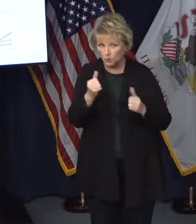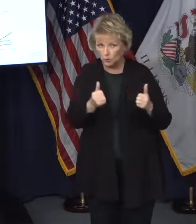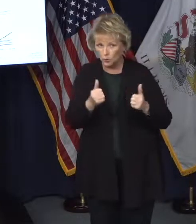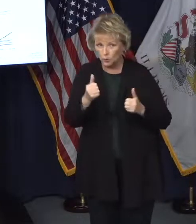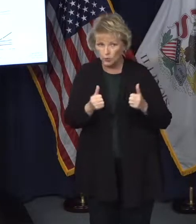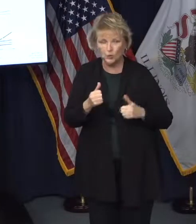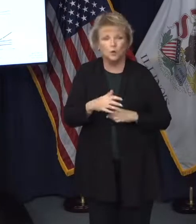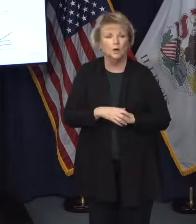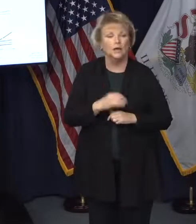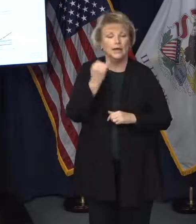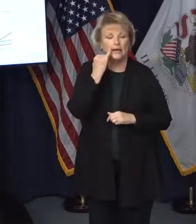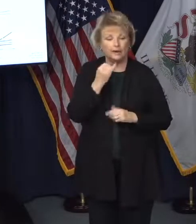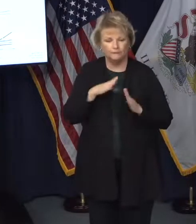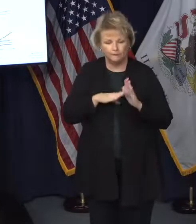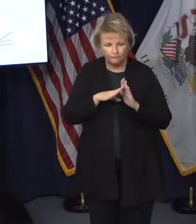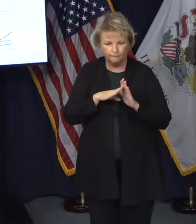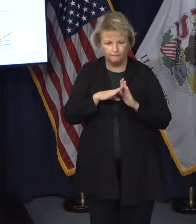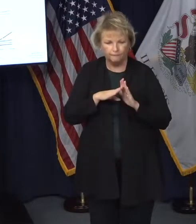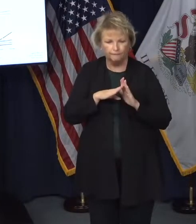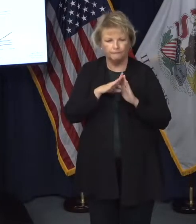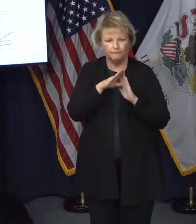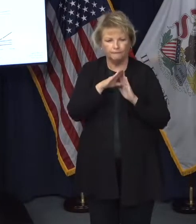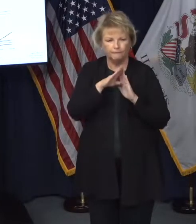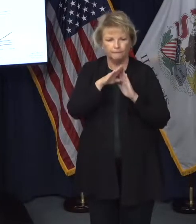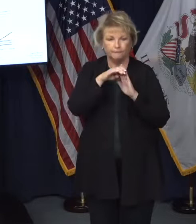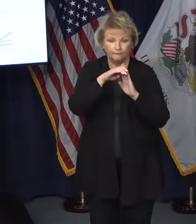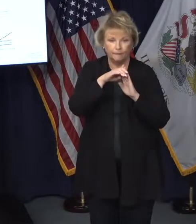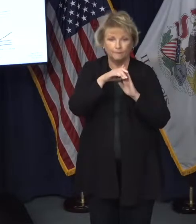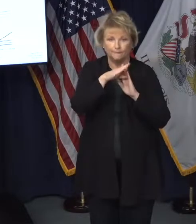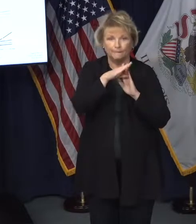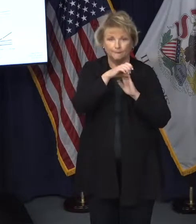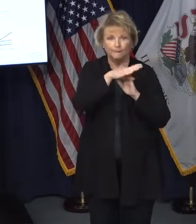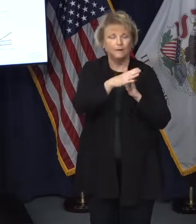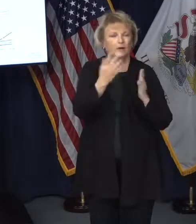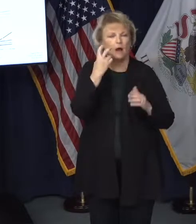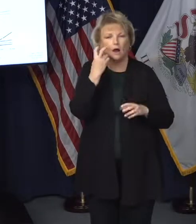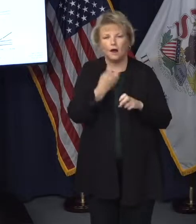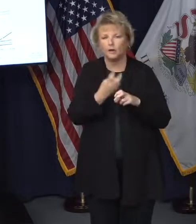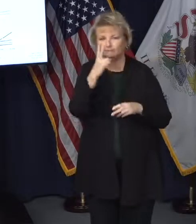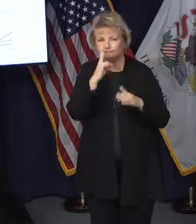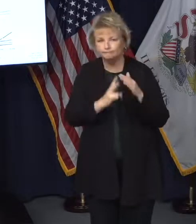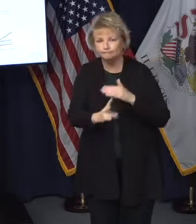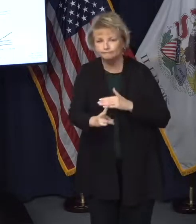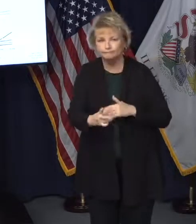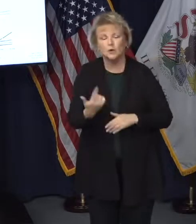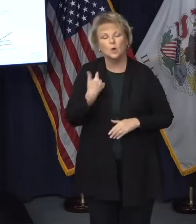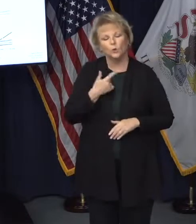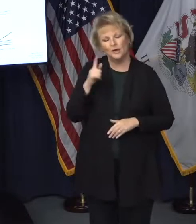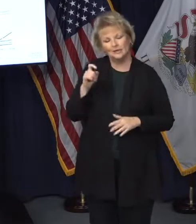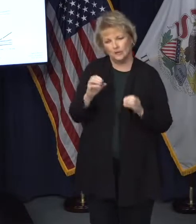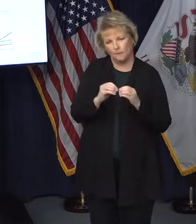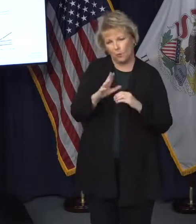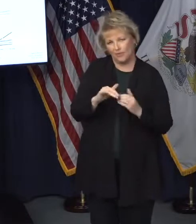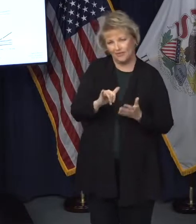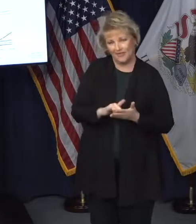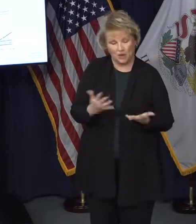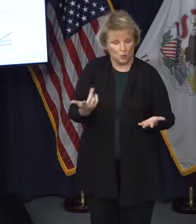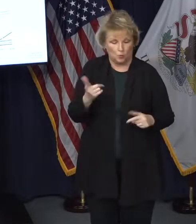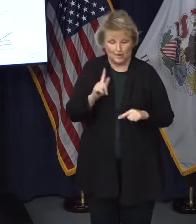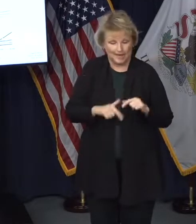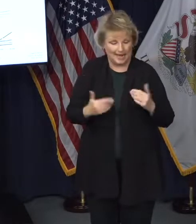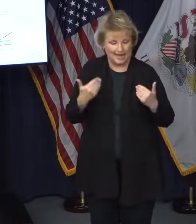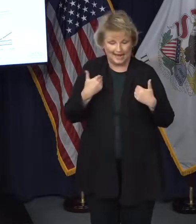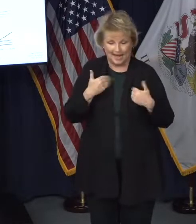after 2 incubation periods you're just seeing a bend but you're still going up, we have to do more than that. I mean, frankly, we just can't have